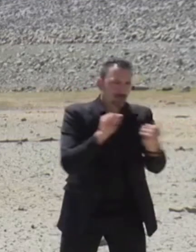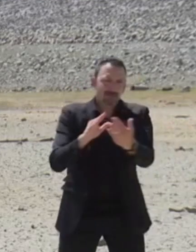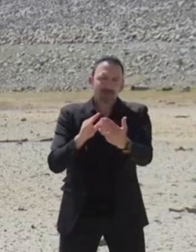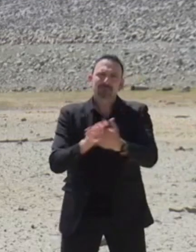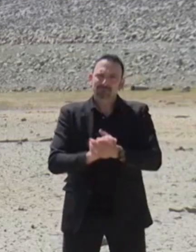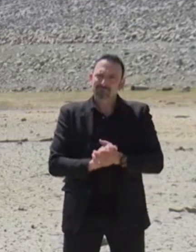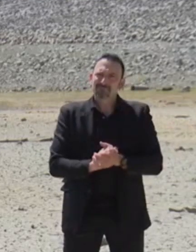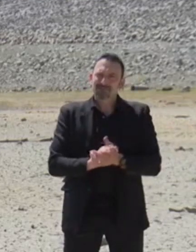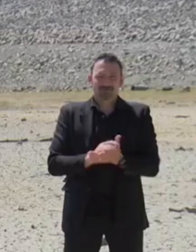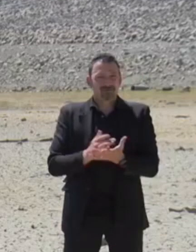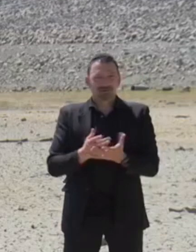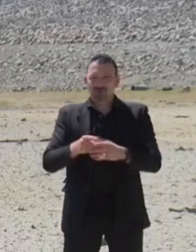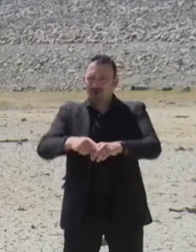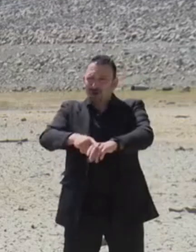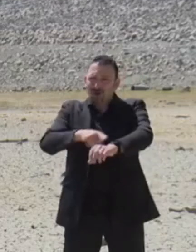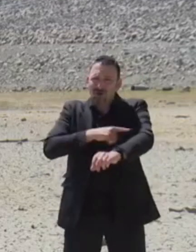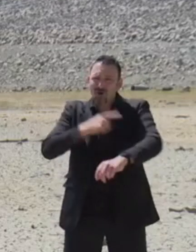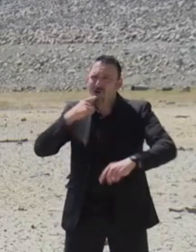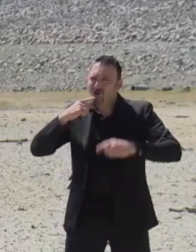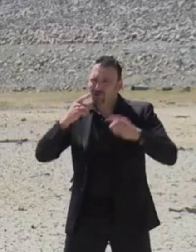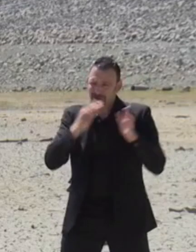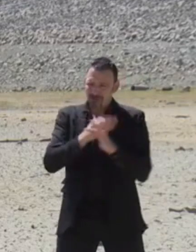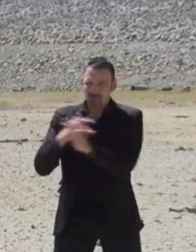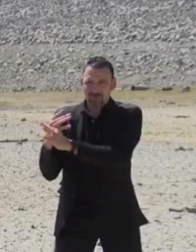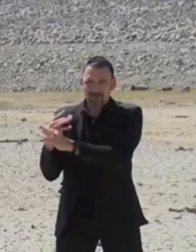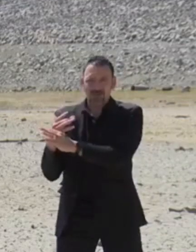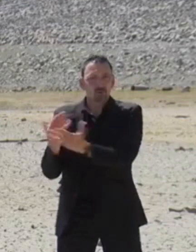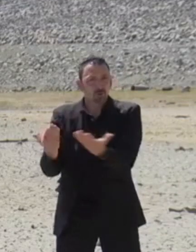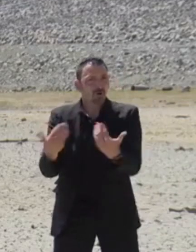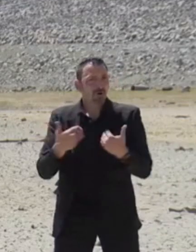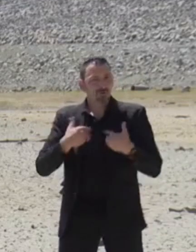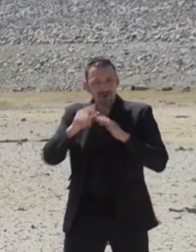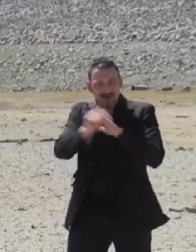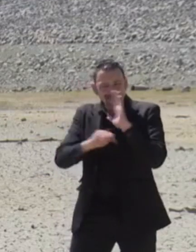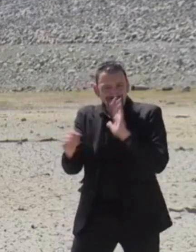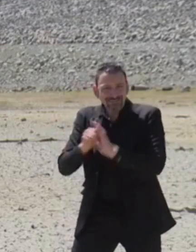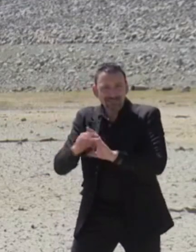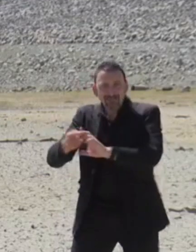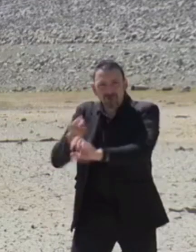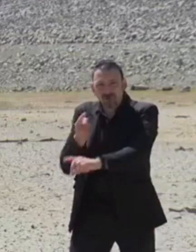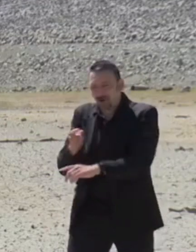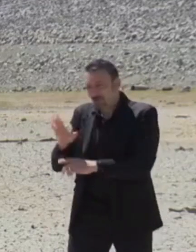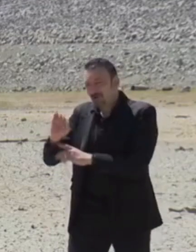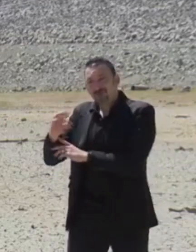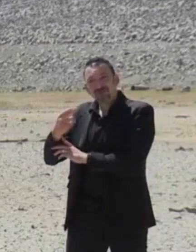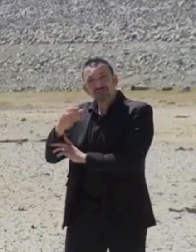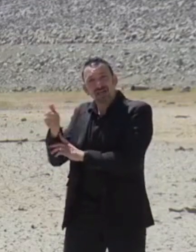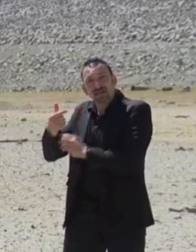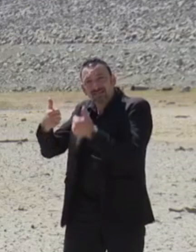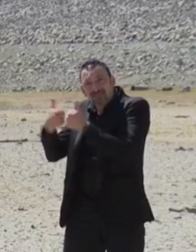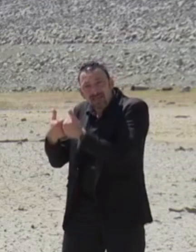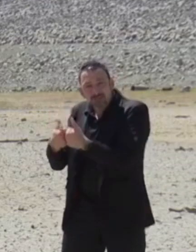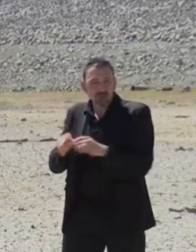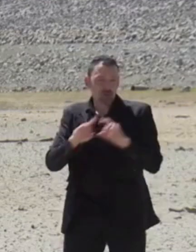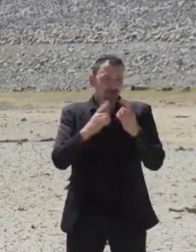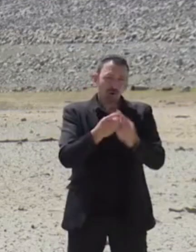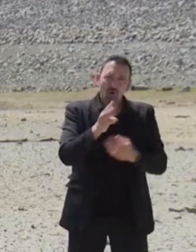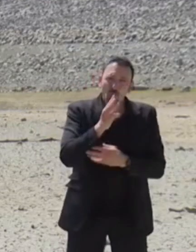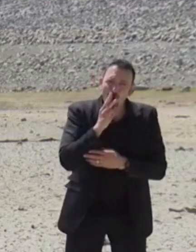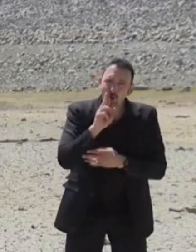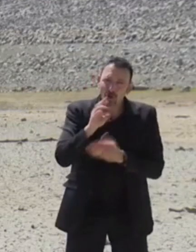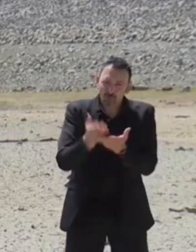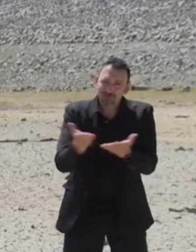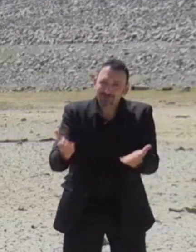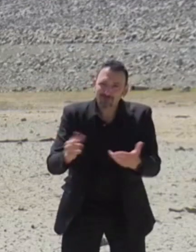long executive order allow for the team here from Fish and Game, Department of Water Resources, our state agencies